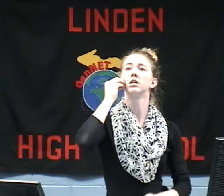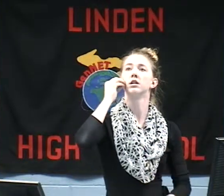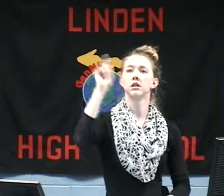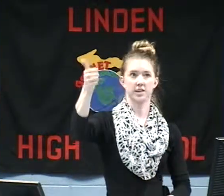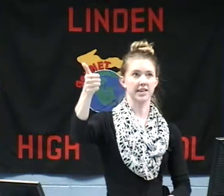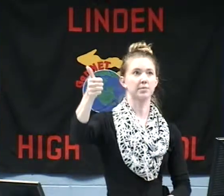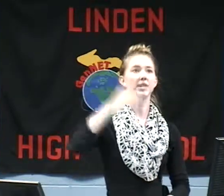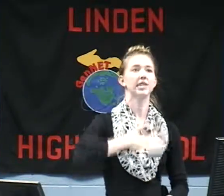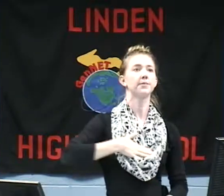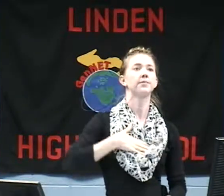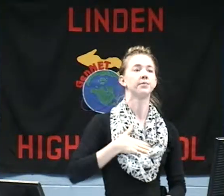Yes, please.